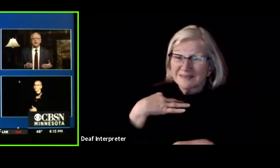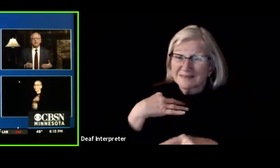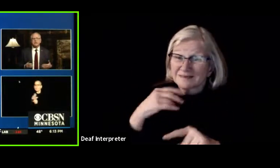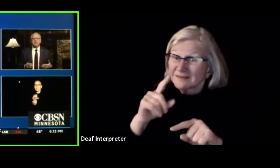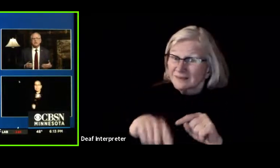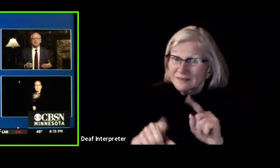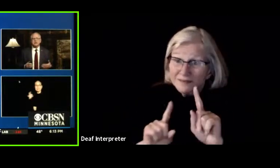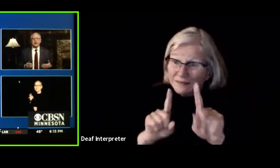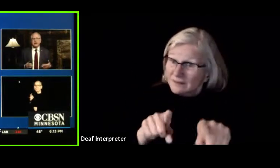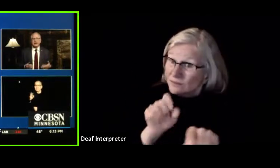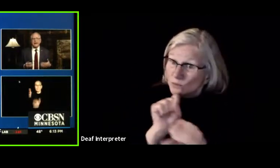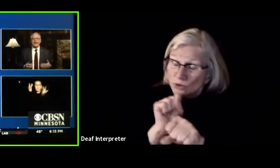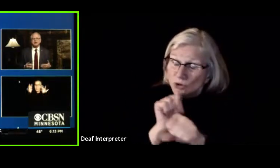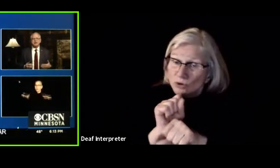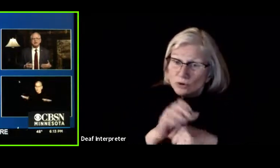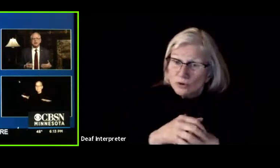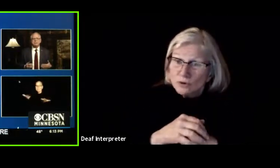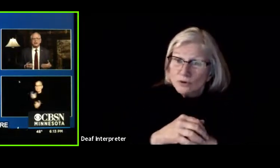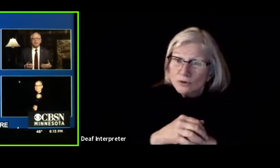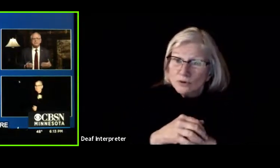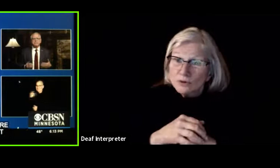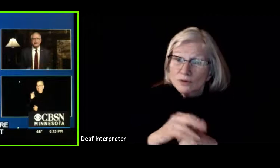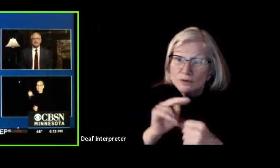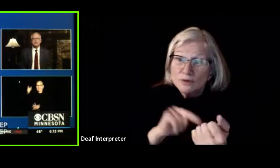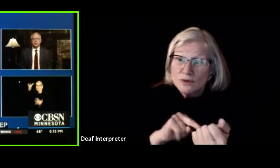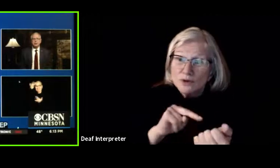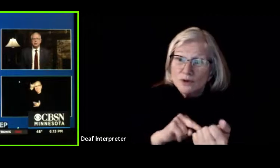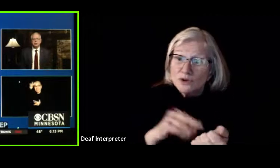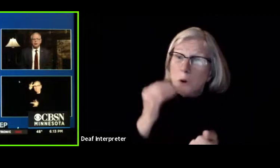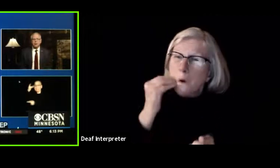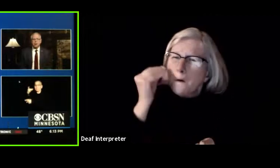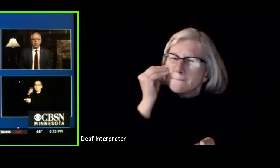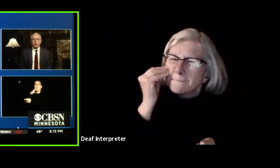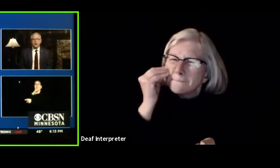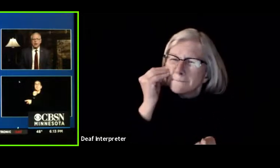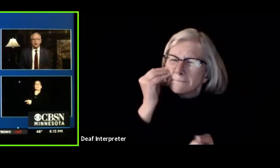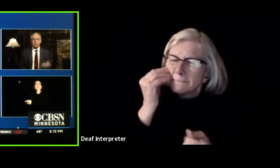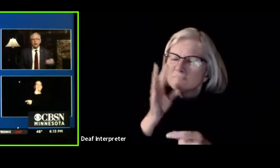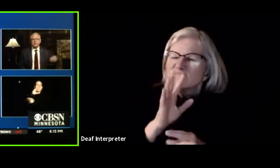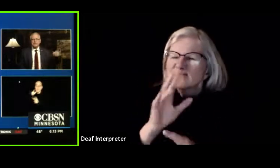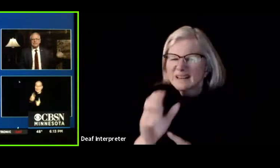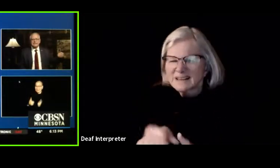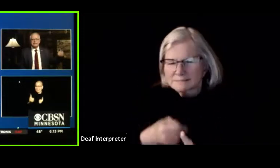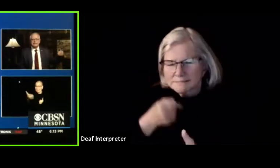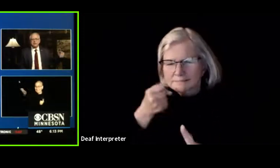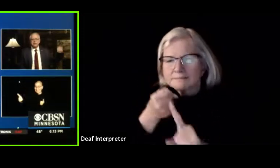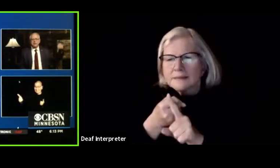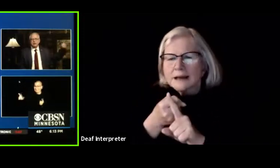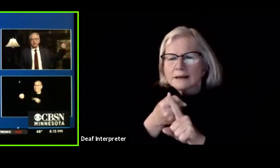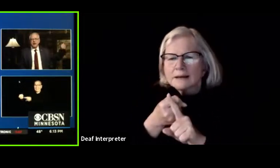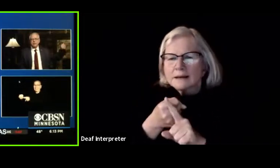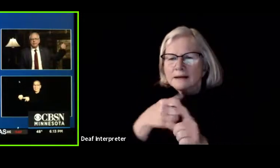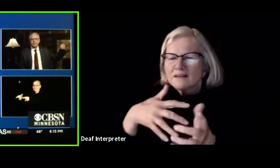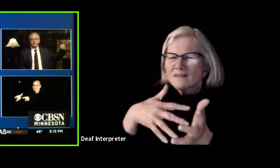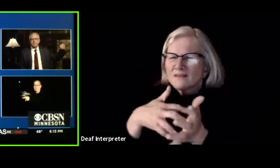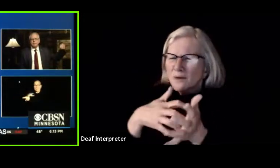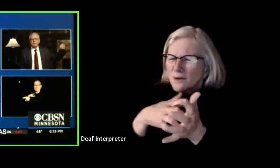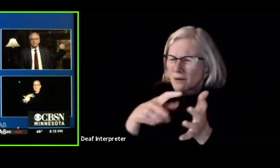underlying health conditions and age, has impacted our most vulnerable. And while we see that those numbers are